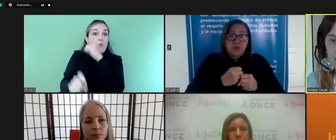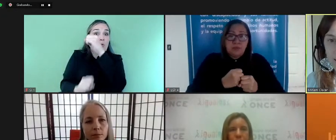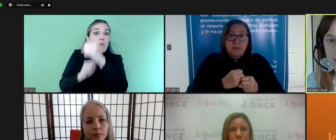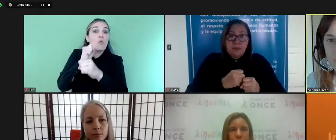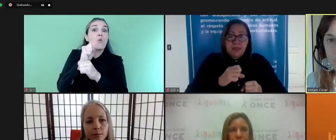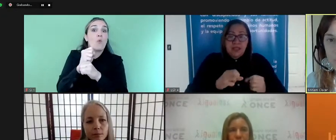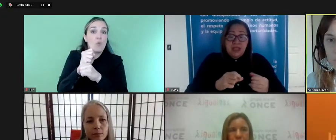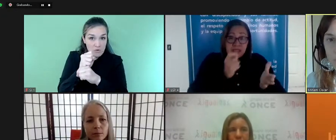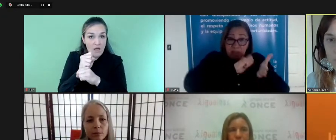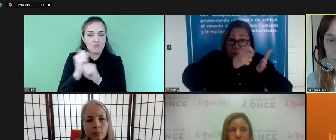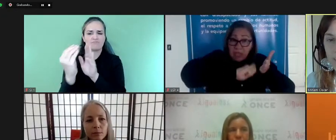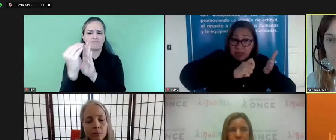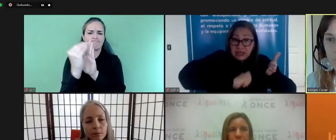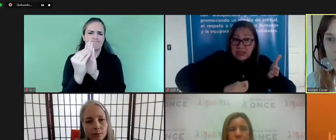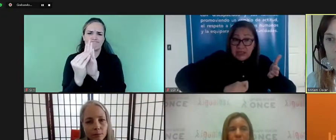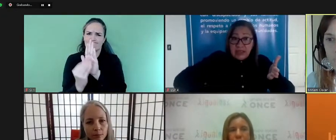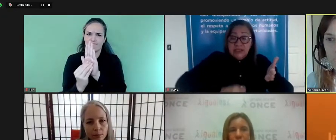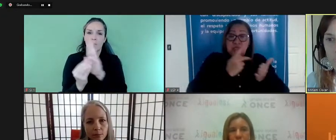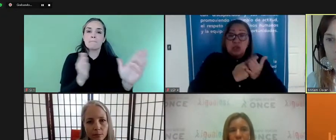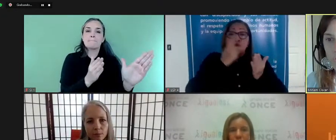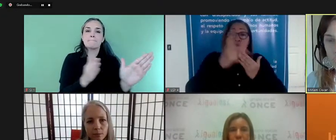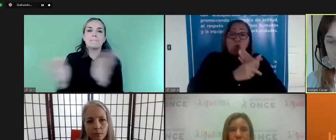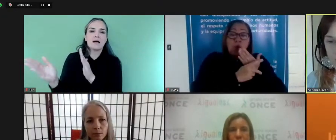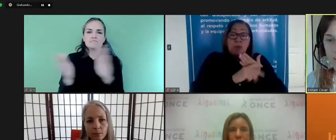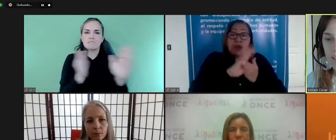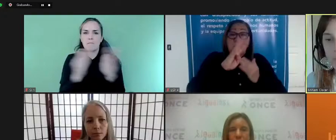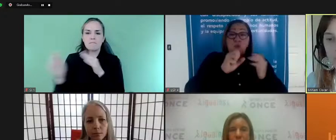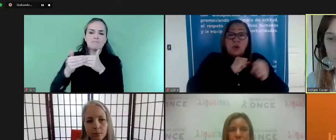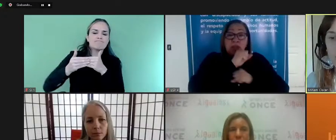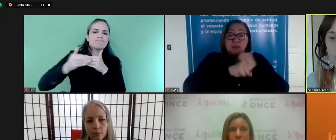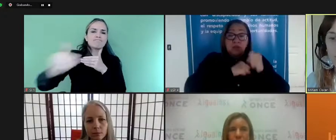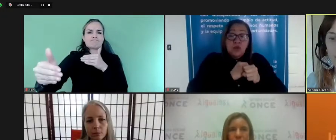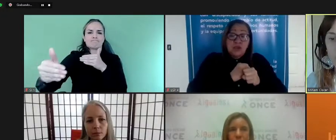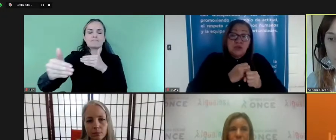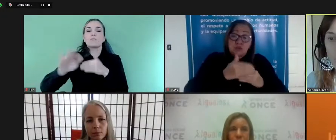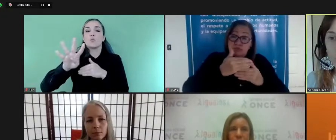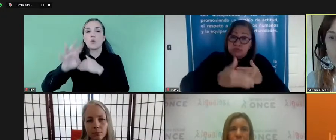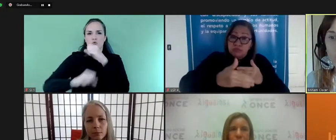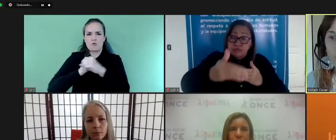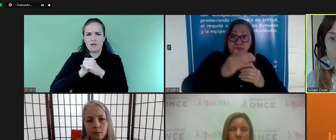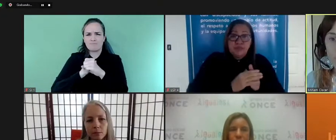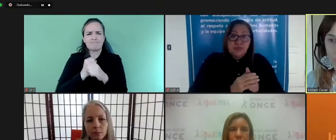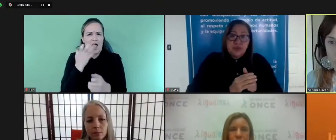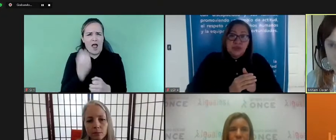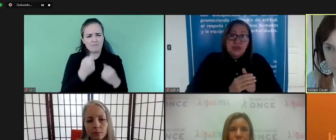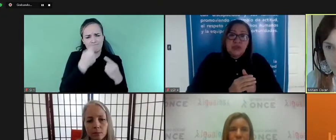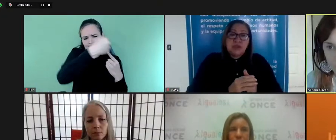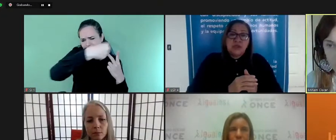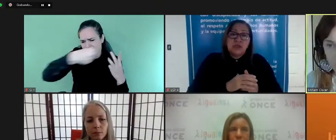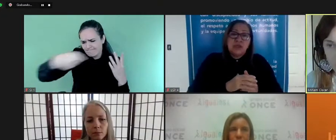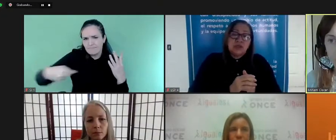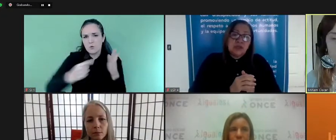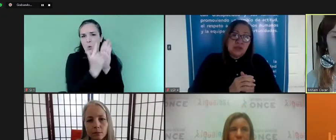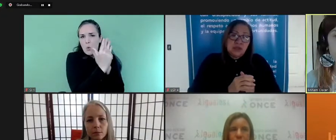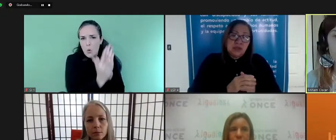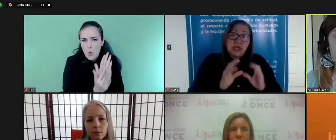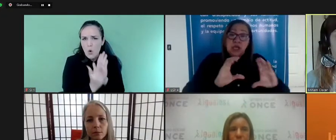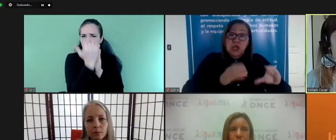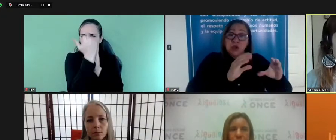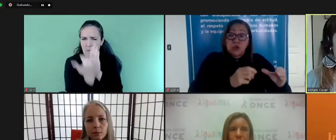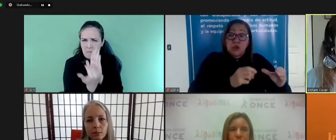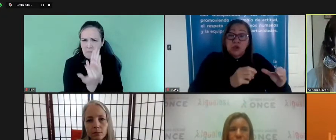year this will be drafted and this is a guideline plan for the upcoming four years all of